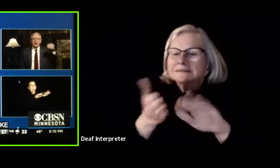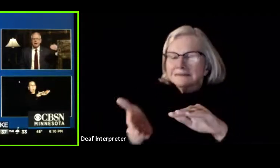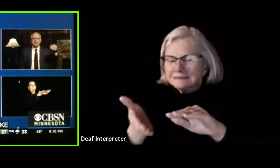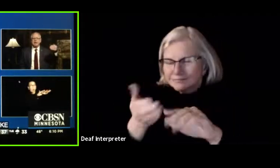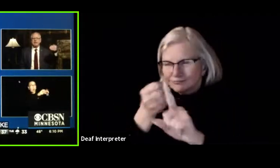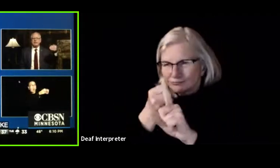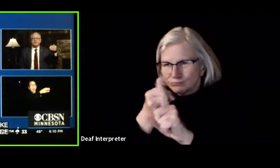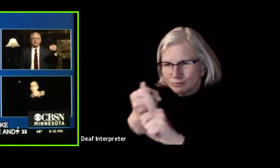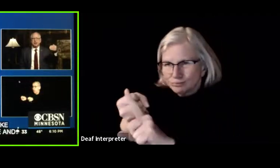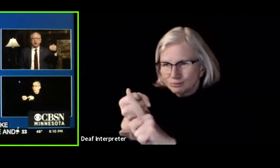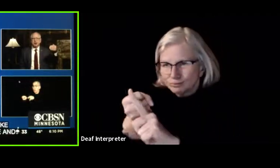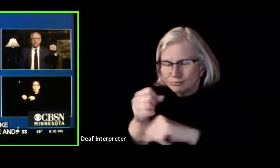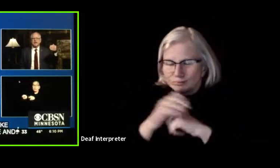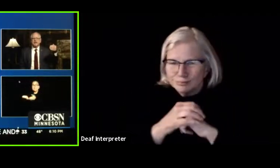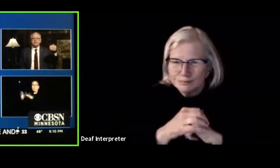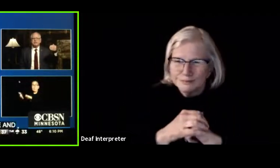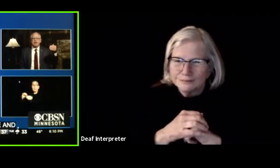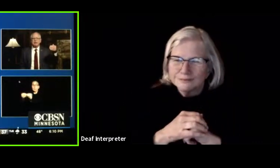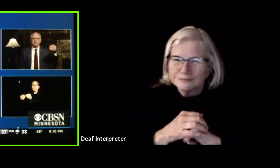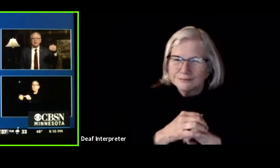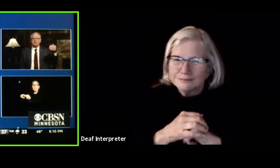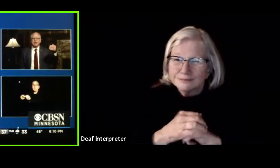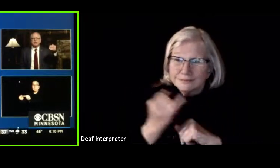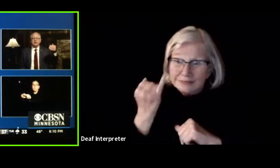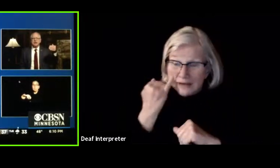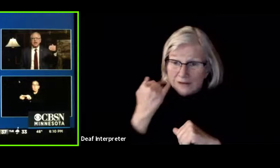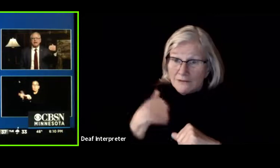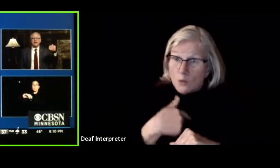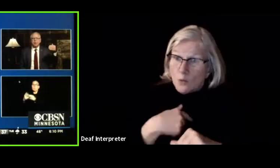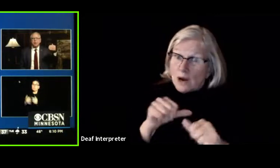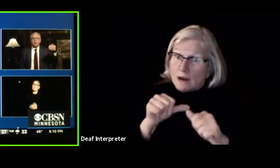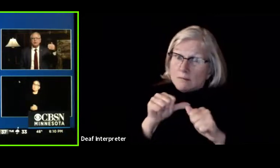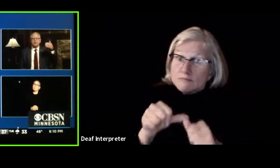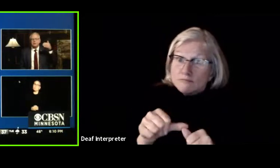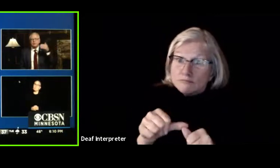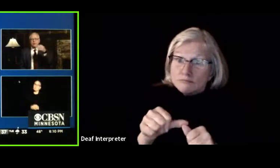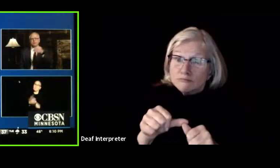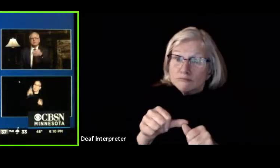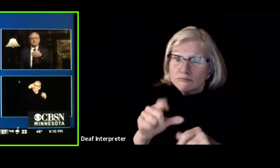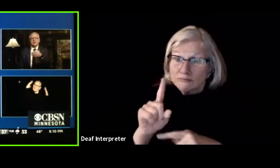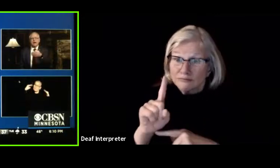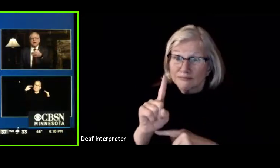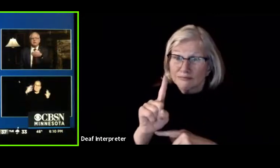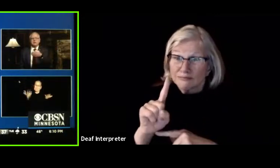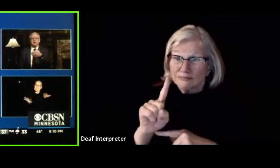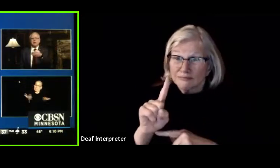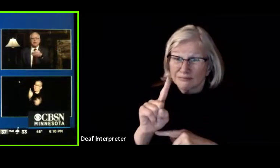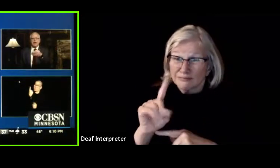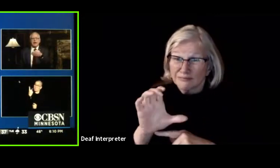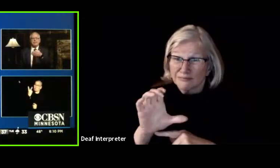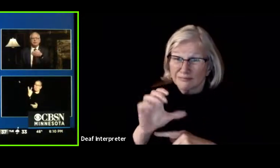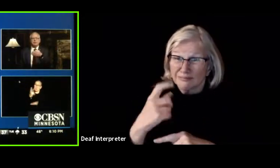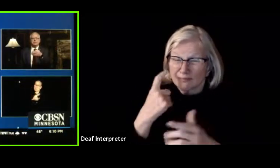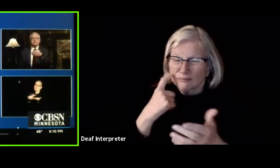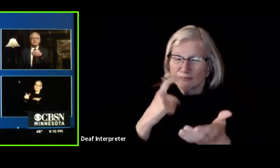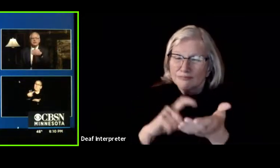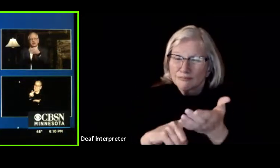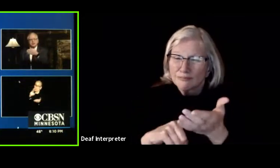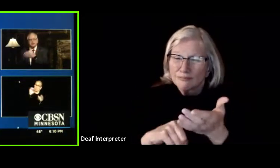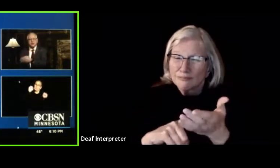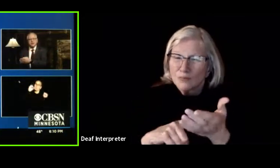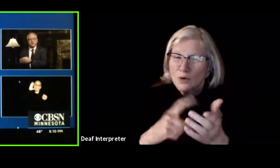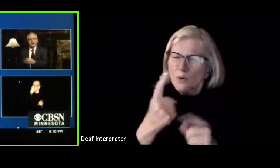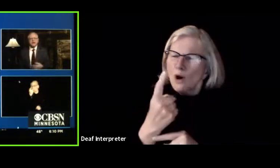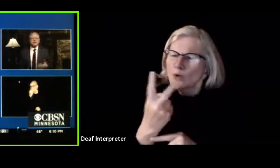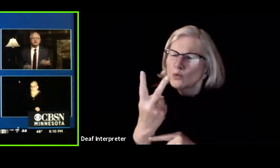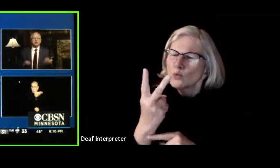had 100 cases, we could expect to be able to understand the 1 or 2 people we would see in the hospital. And then we would see the numbers